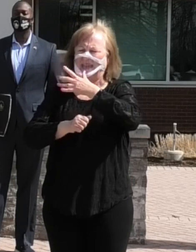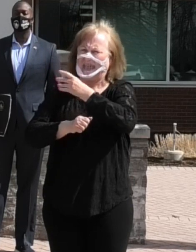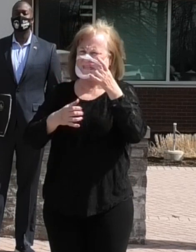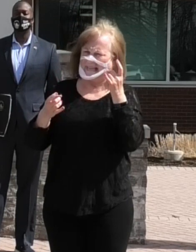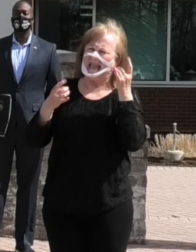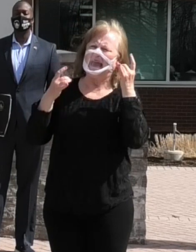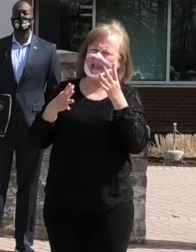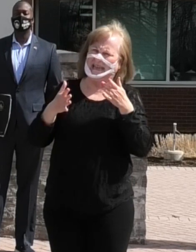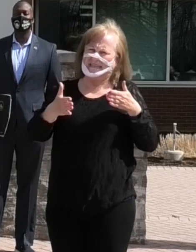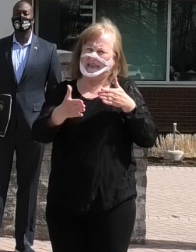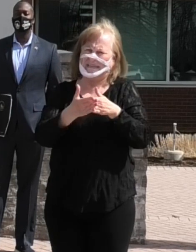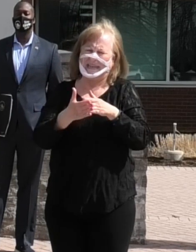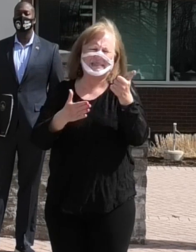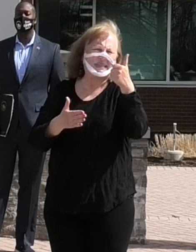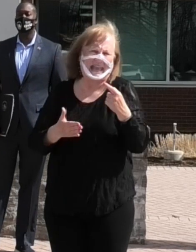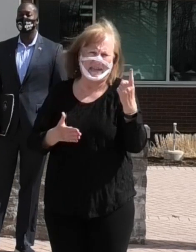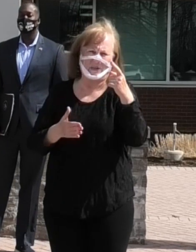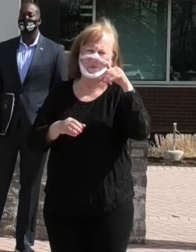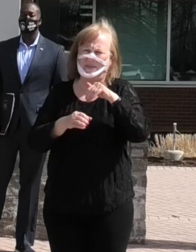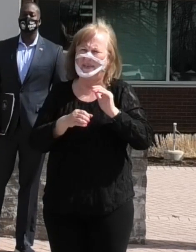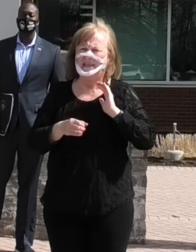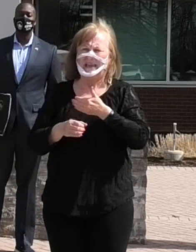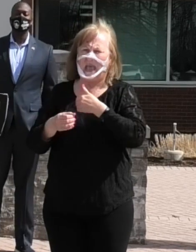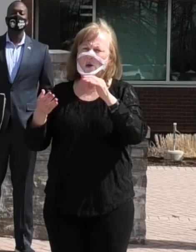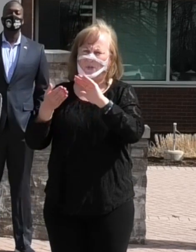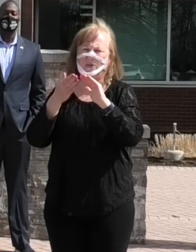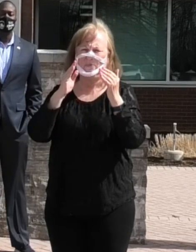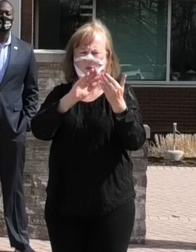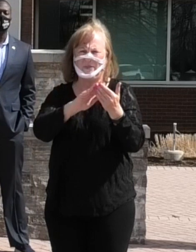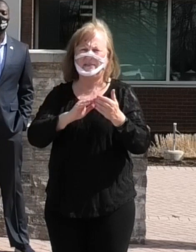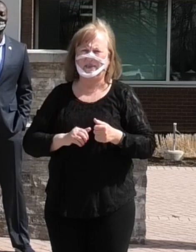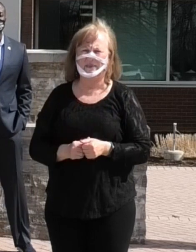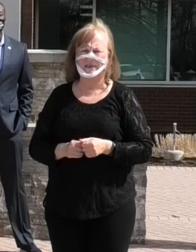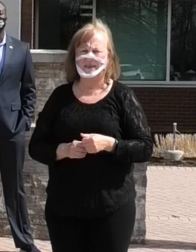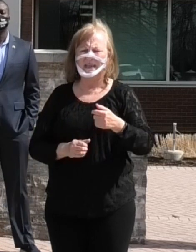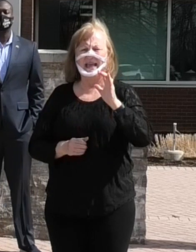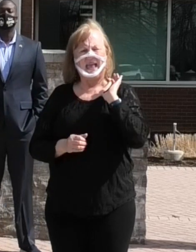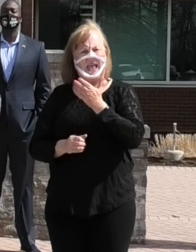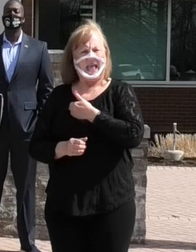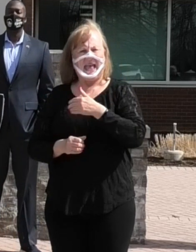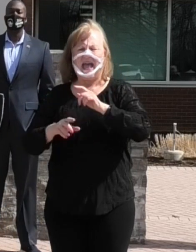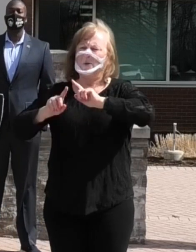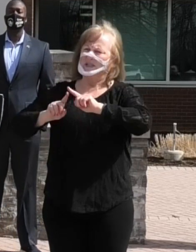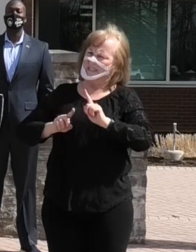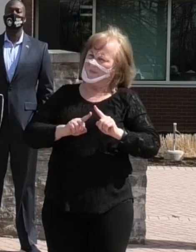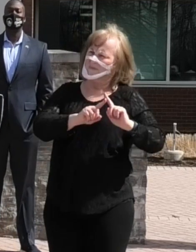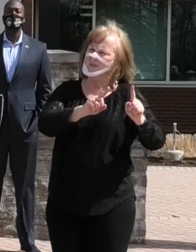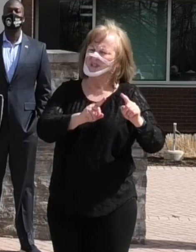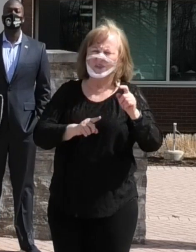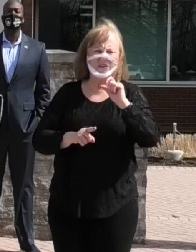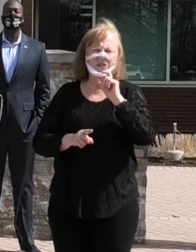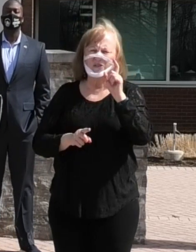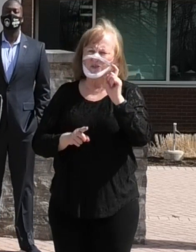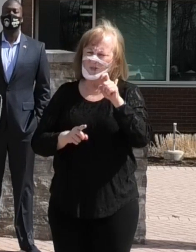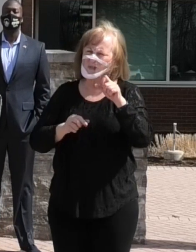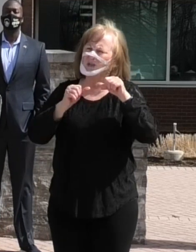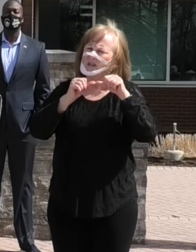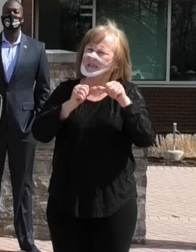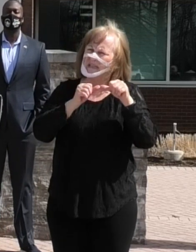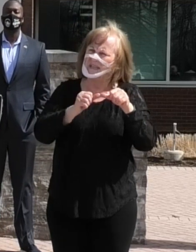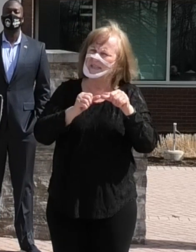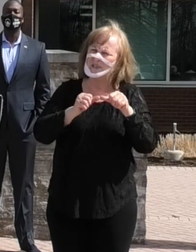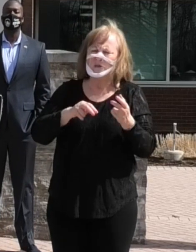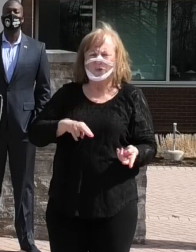hate against anyone in our community. Our differences should continue